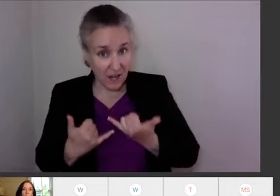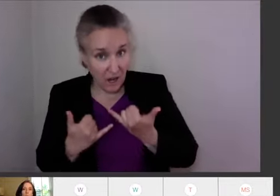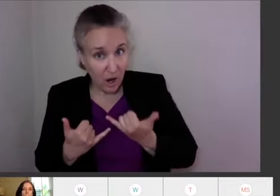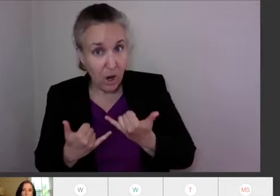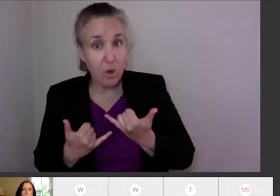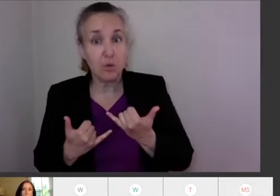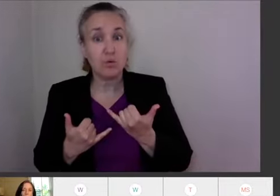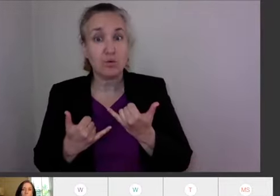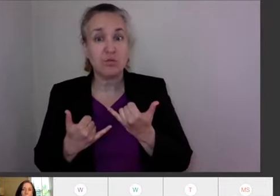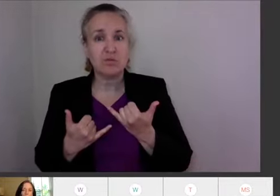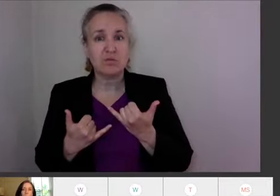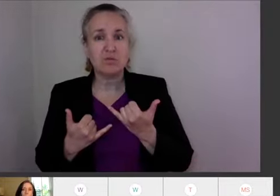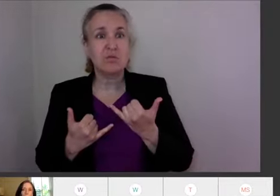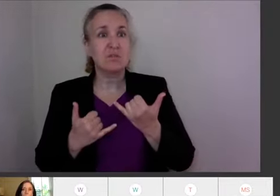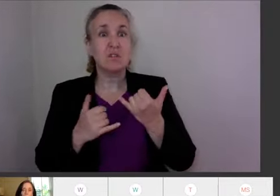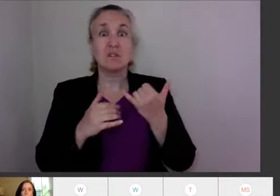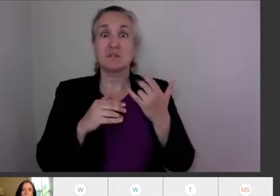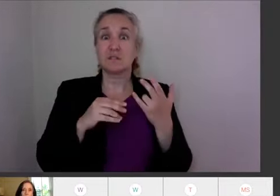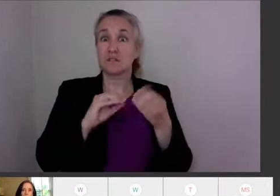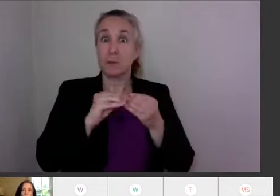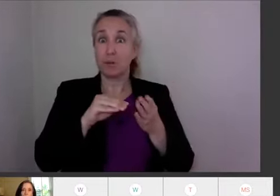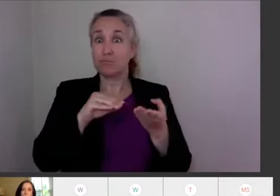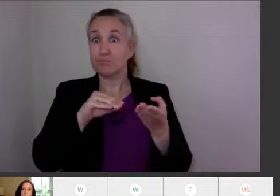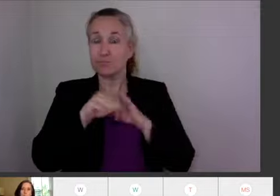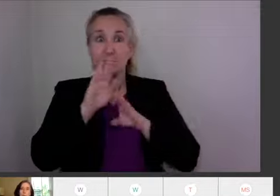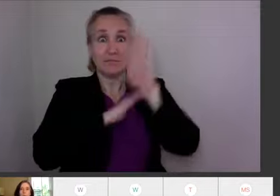are modest in number.